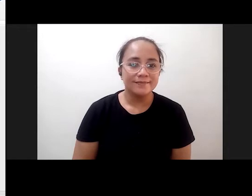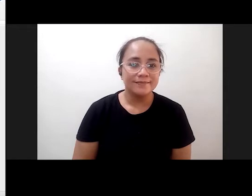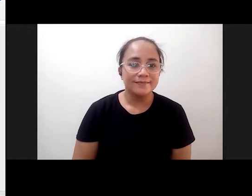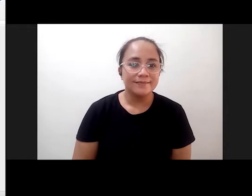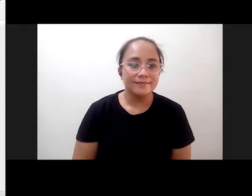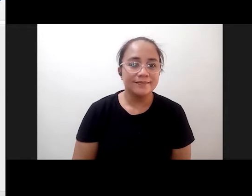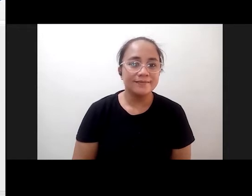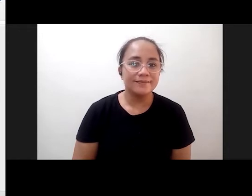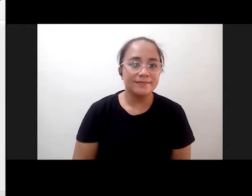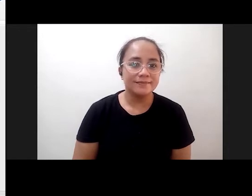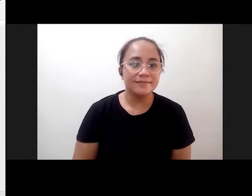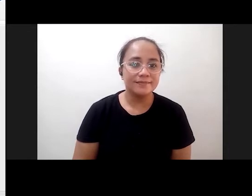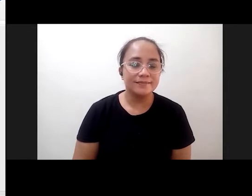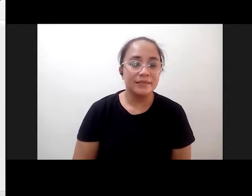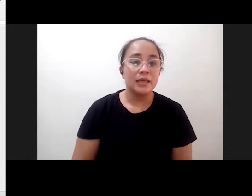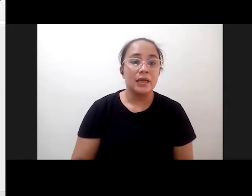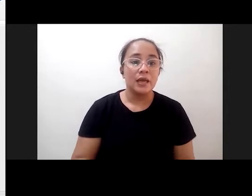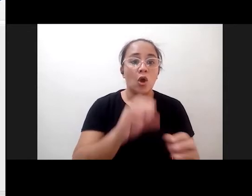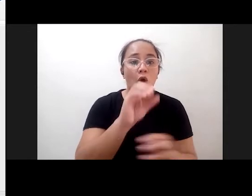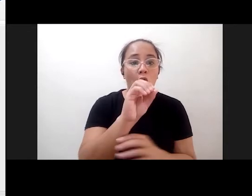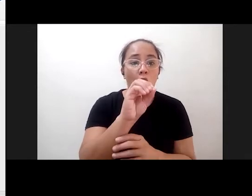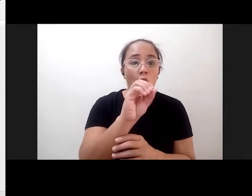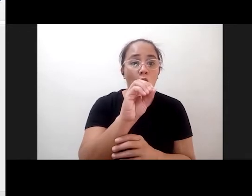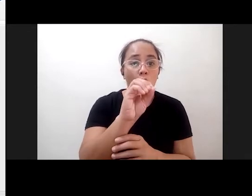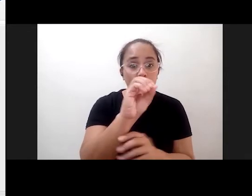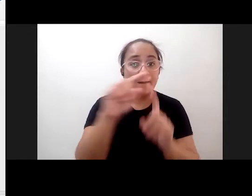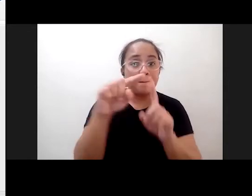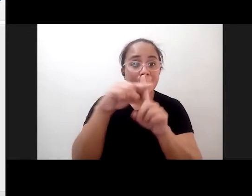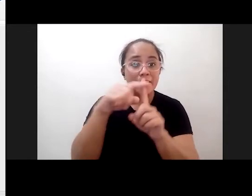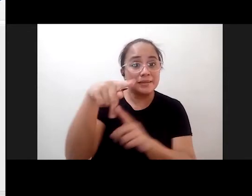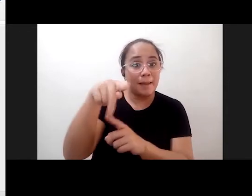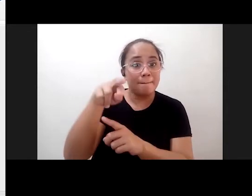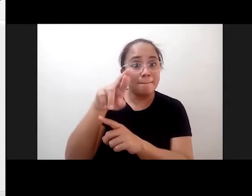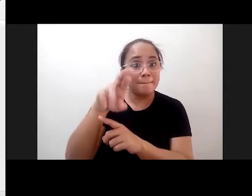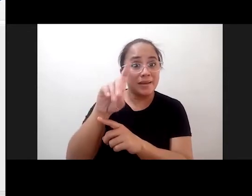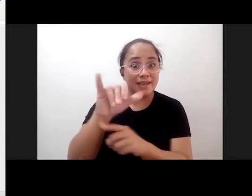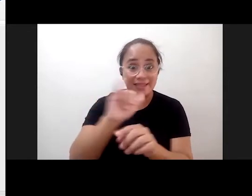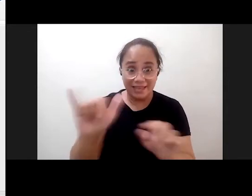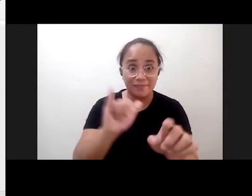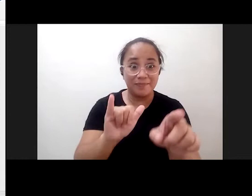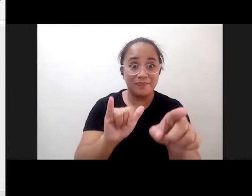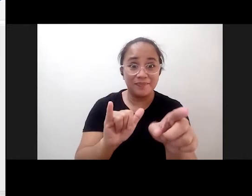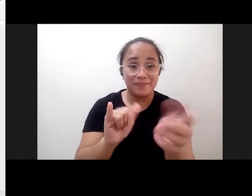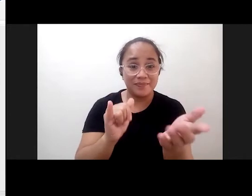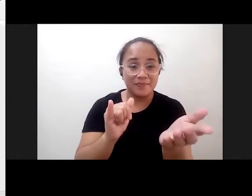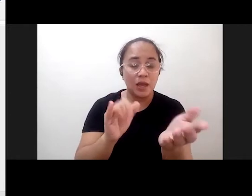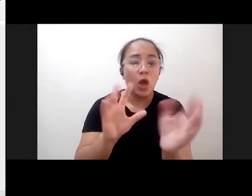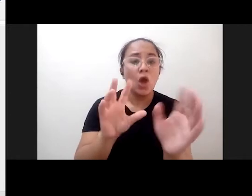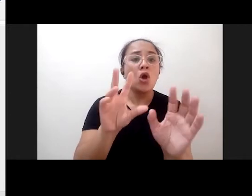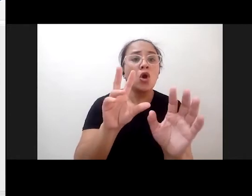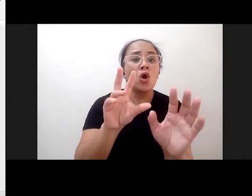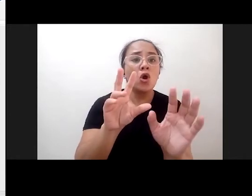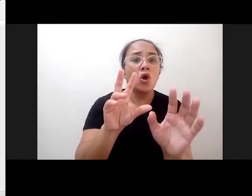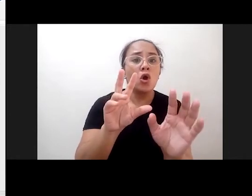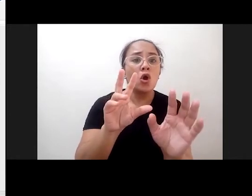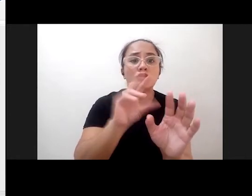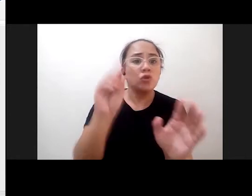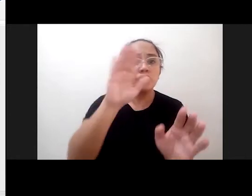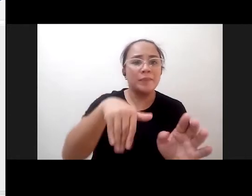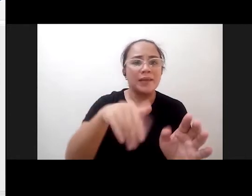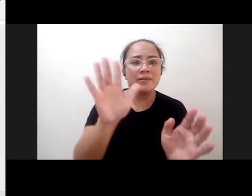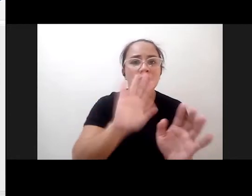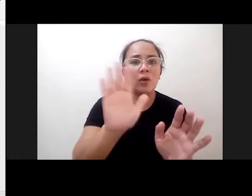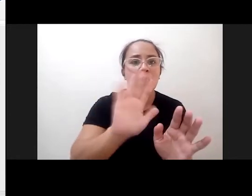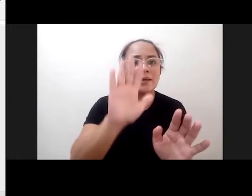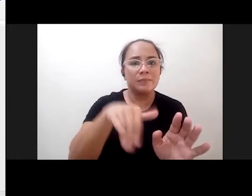We'll put object plus predicate. Yeah, like that. And no, don't space it out. Put it